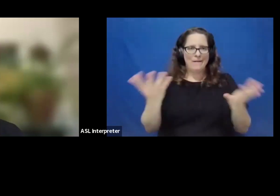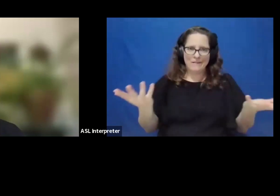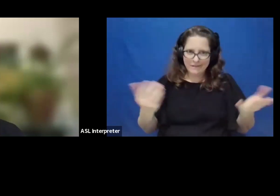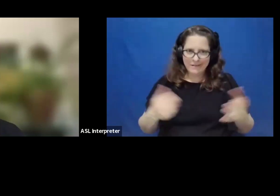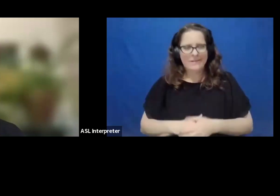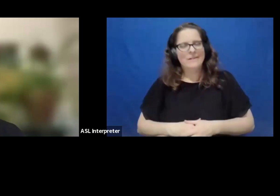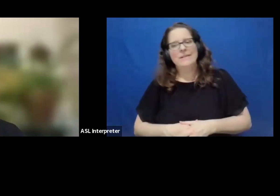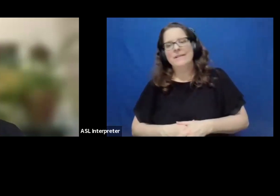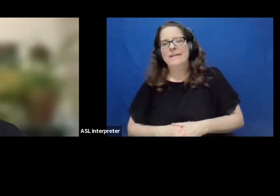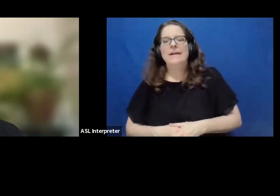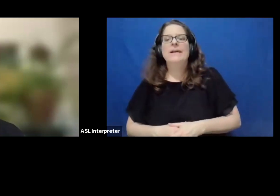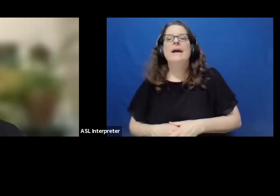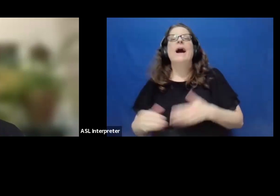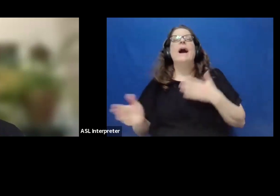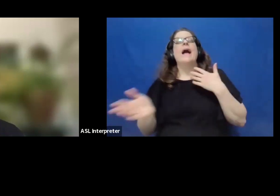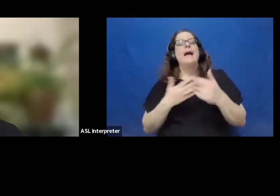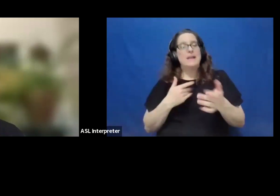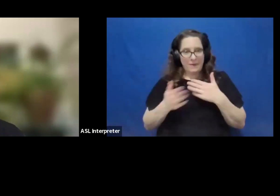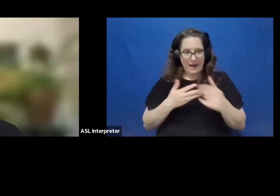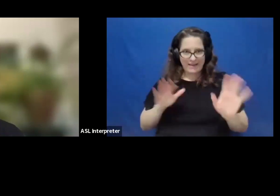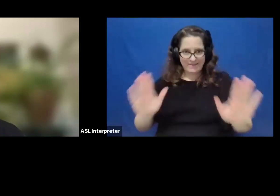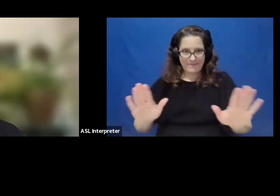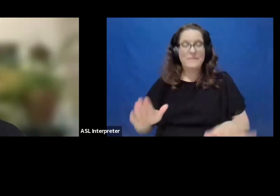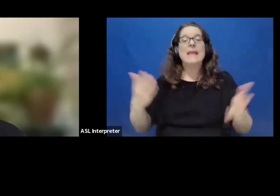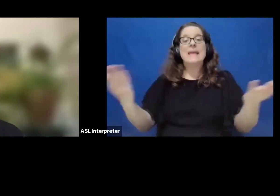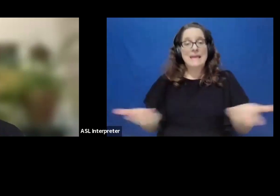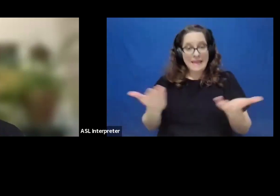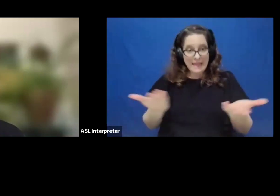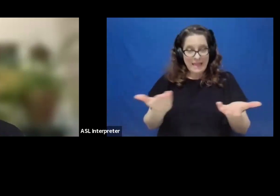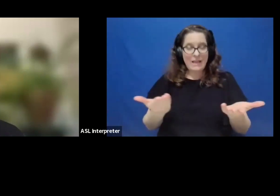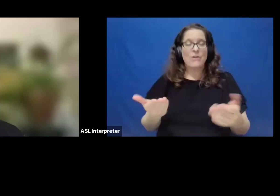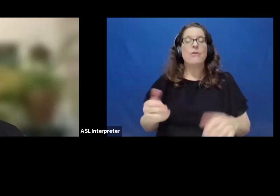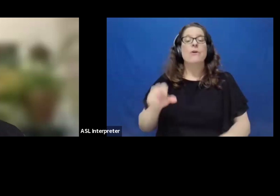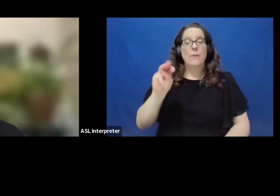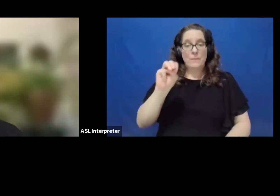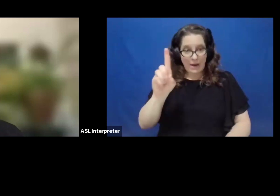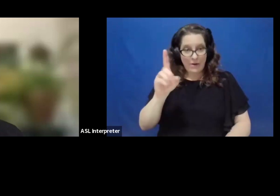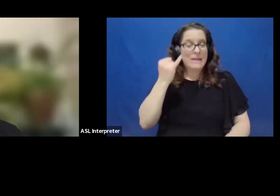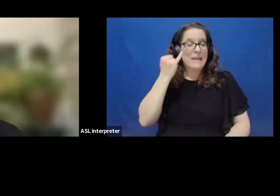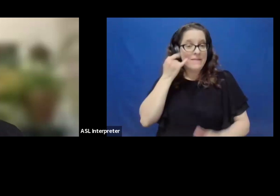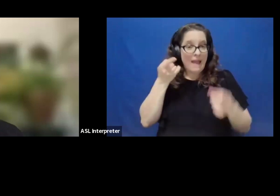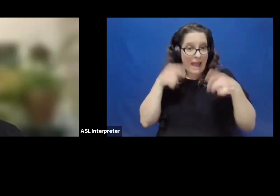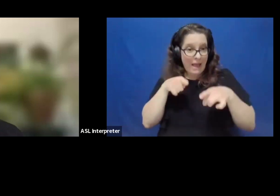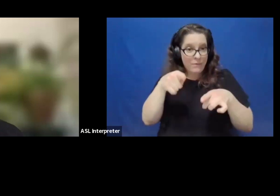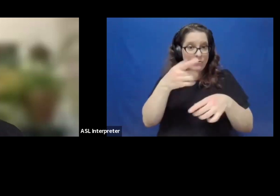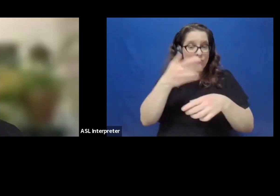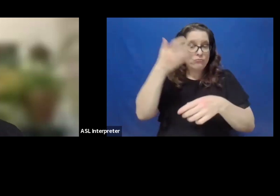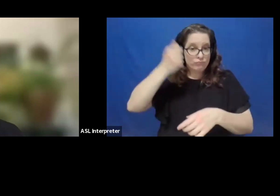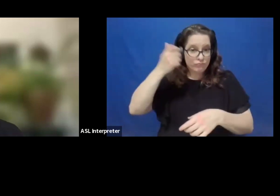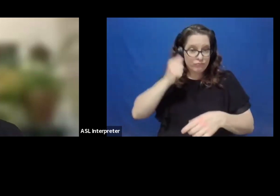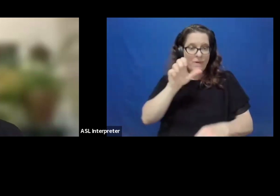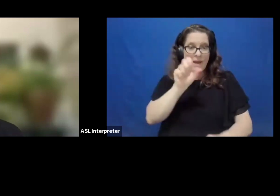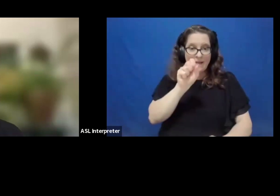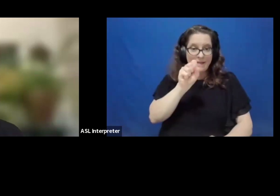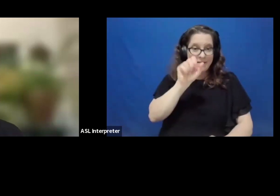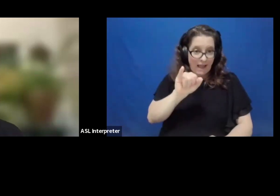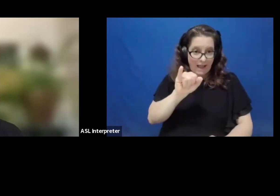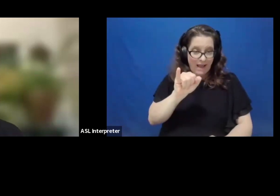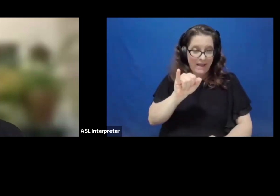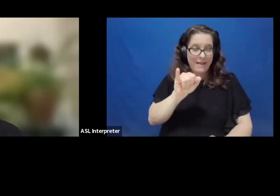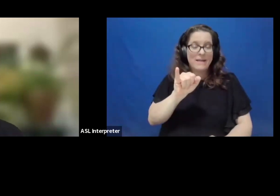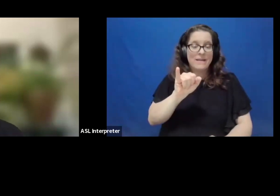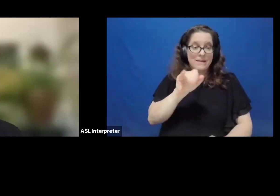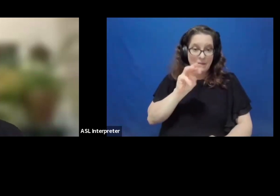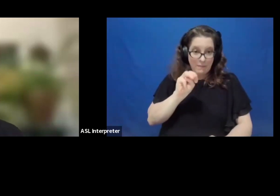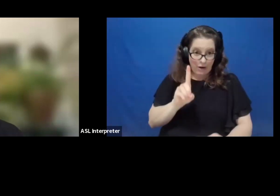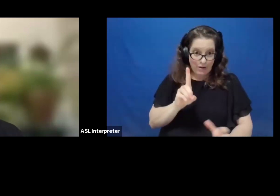if you get SSI in the state of Maryland, you automatically get Medicaid. And to